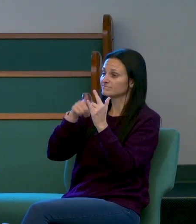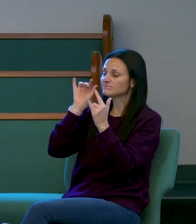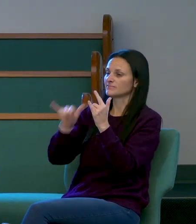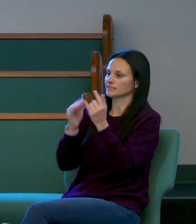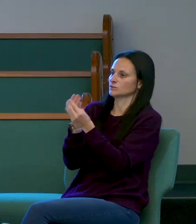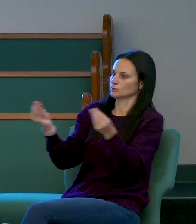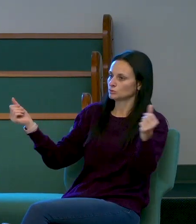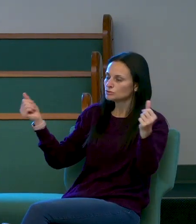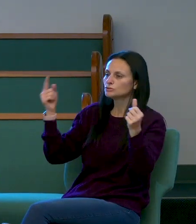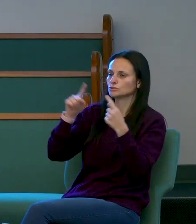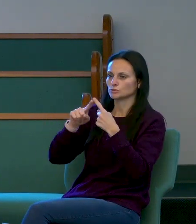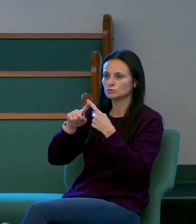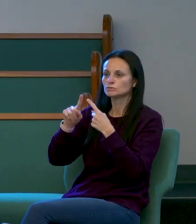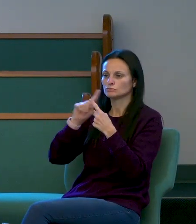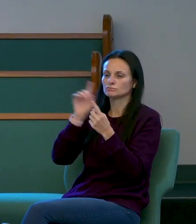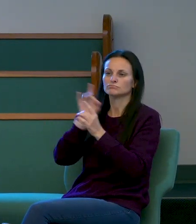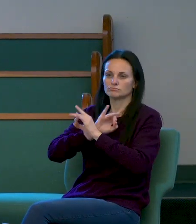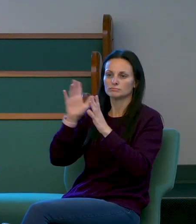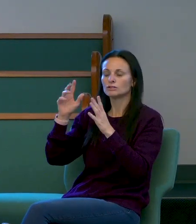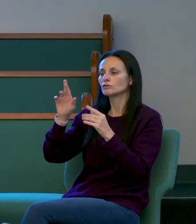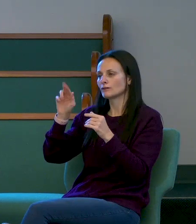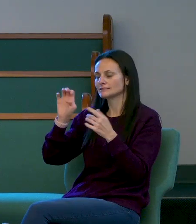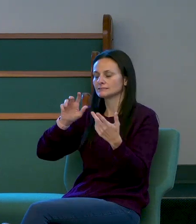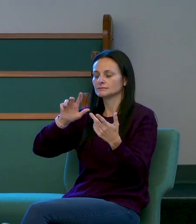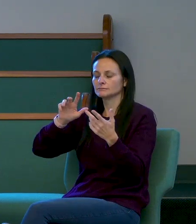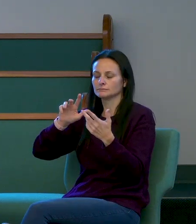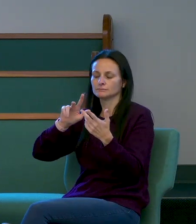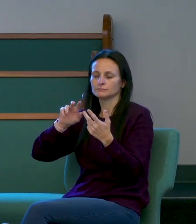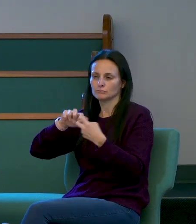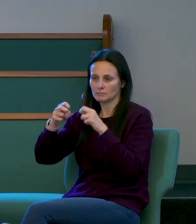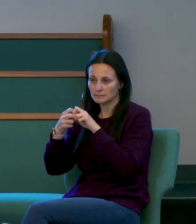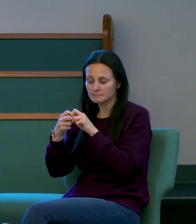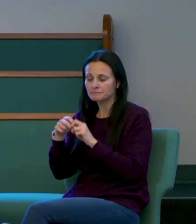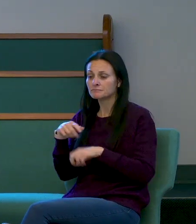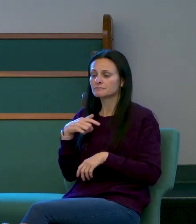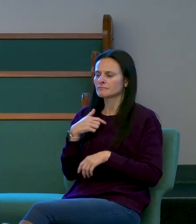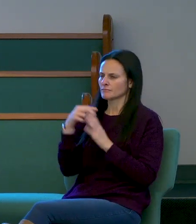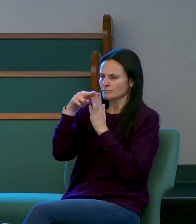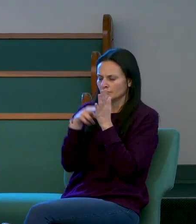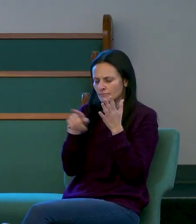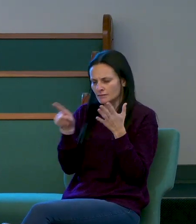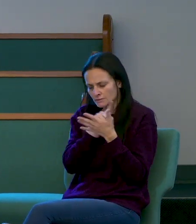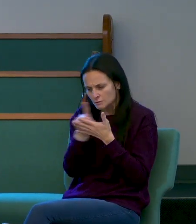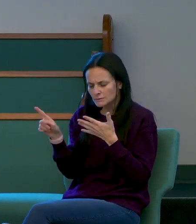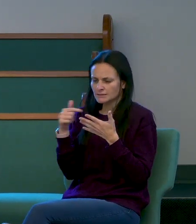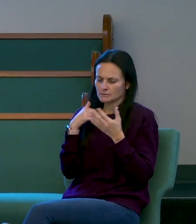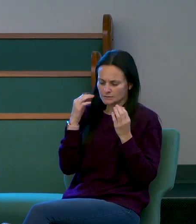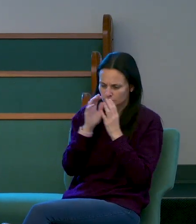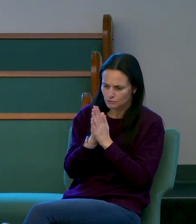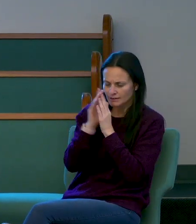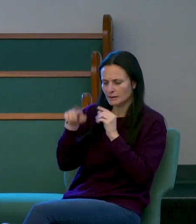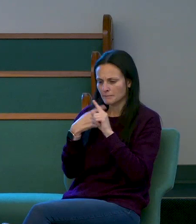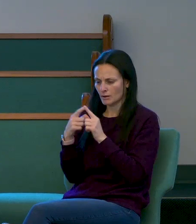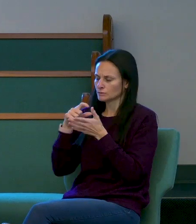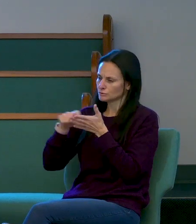solution to the race problem. As I read this and read this week, as I was praying on our